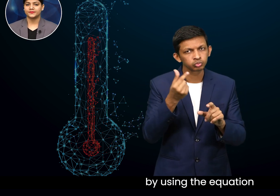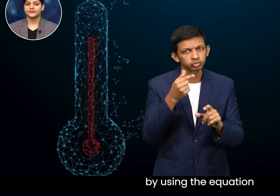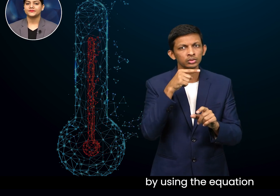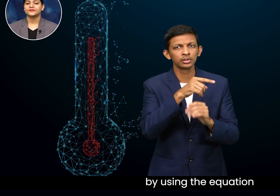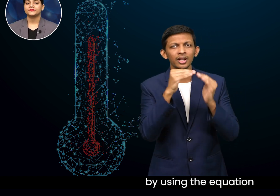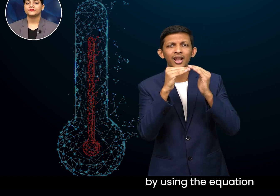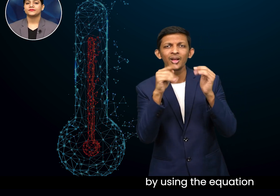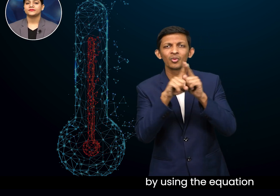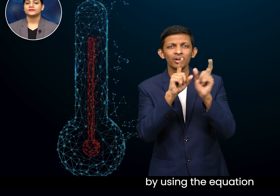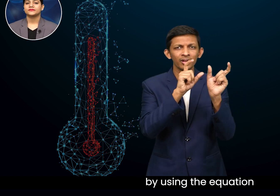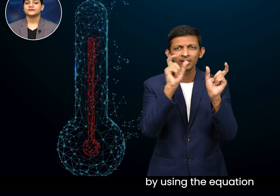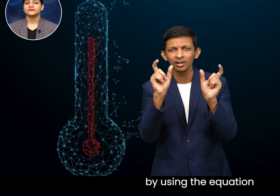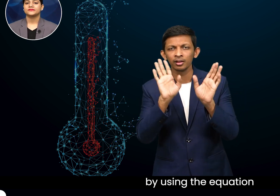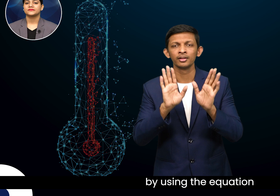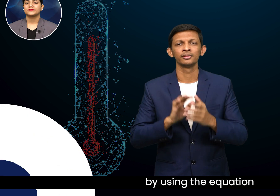equation.